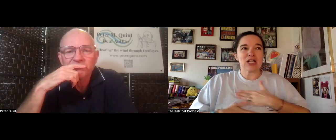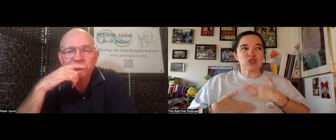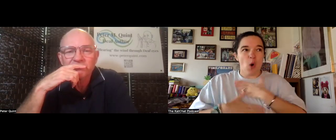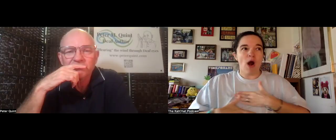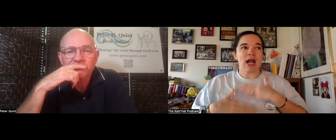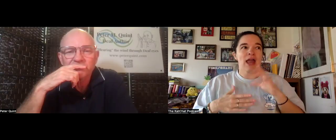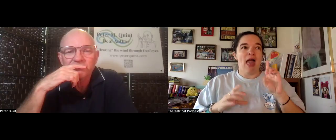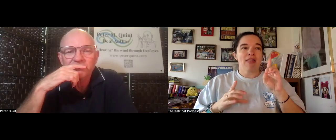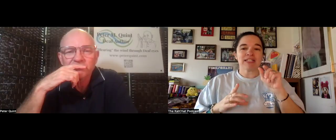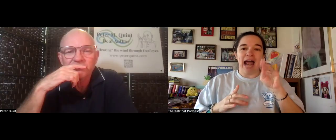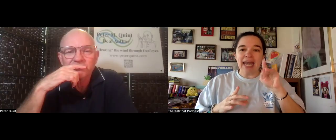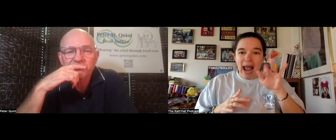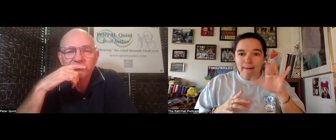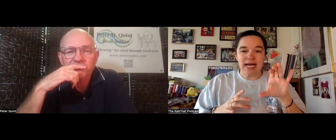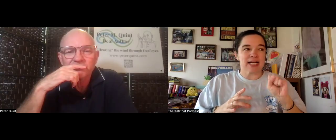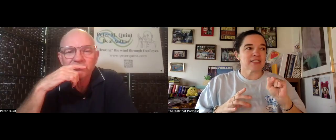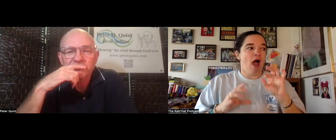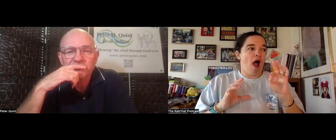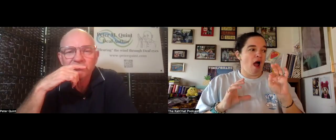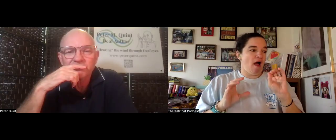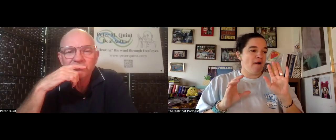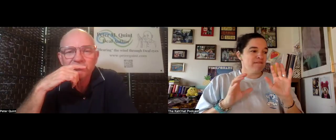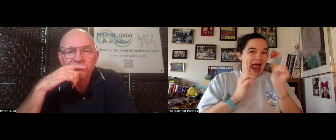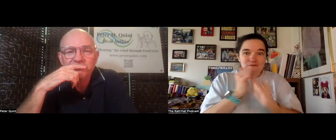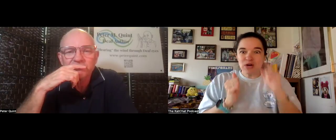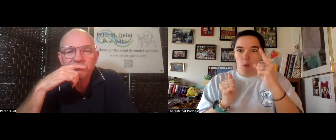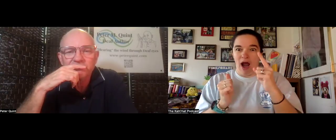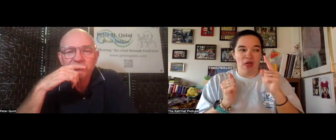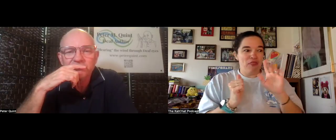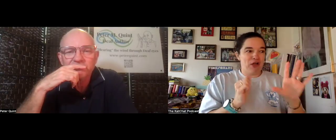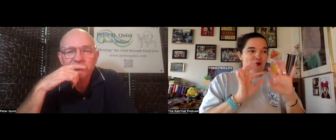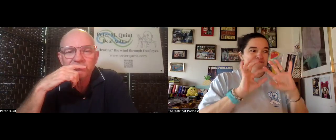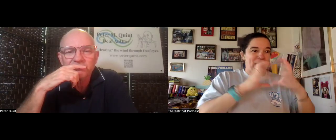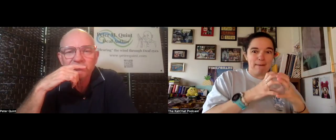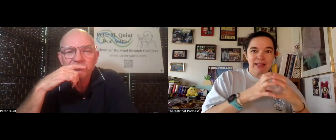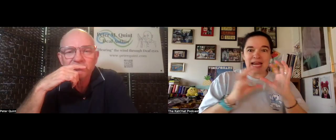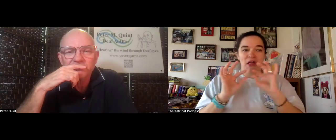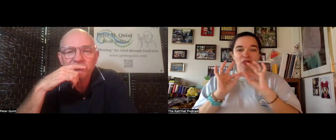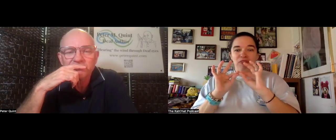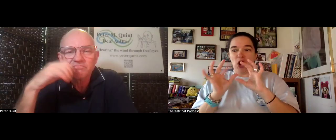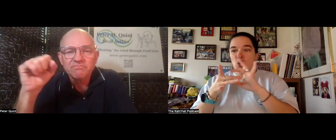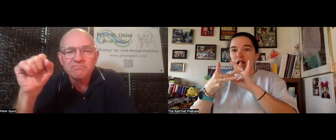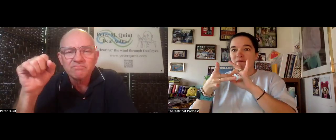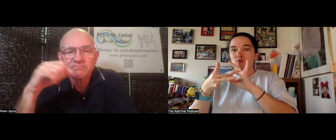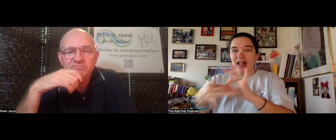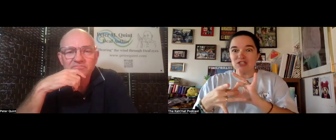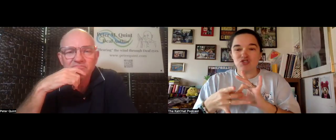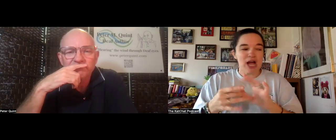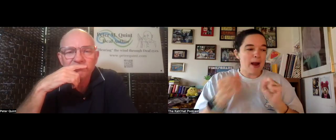really enjoyed the dynamic of everyone, their family,